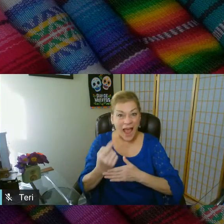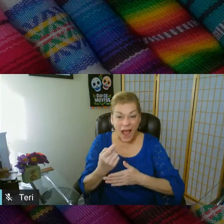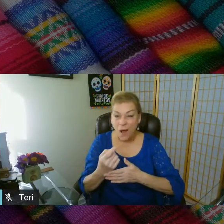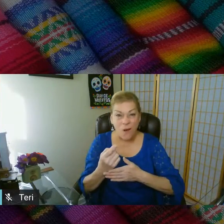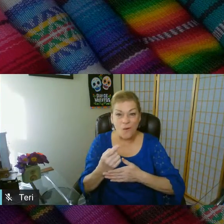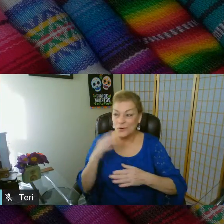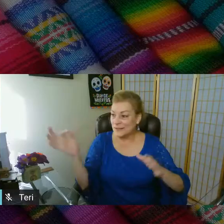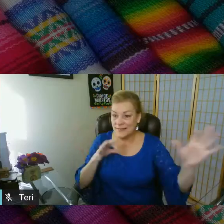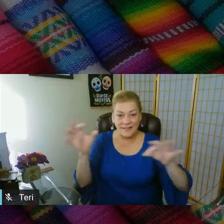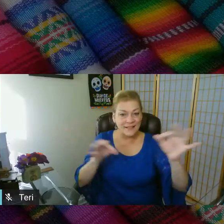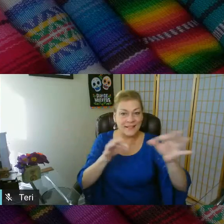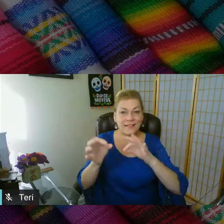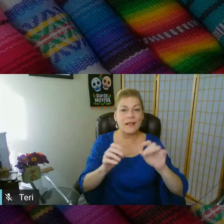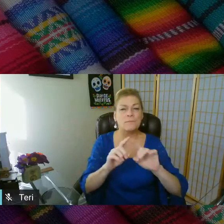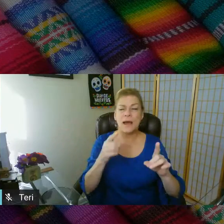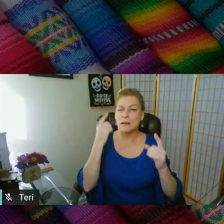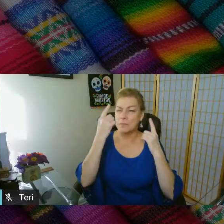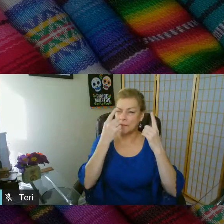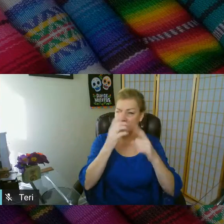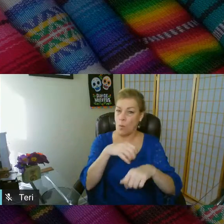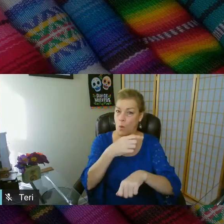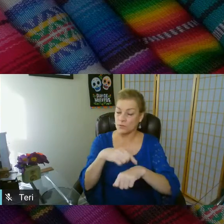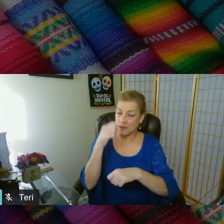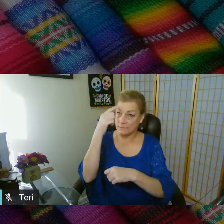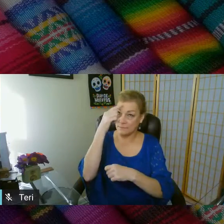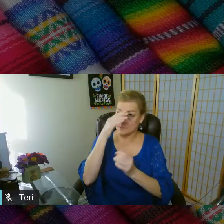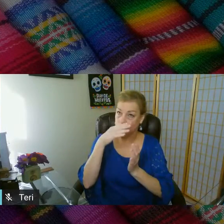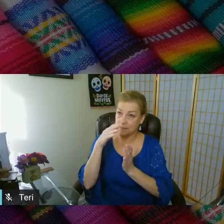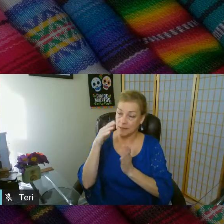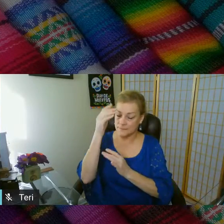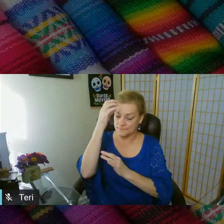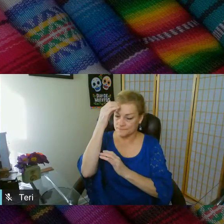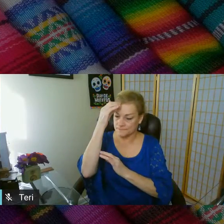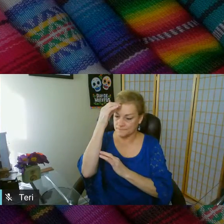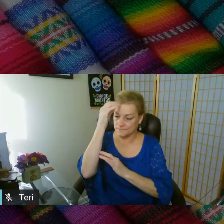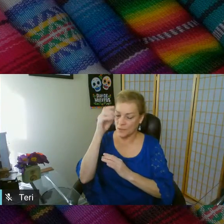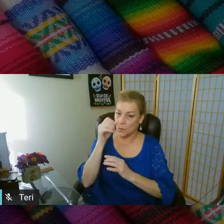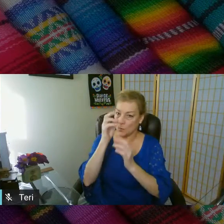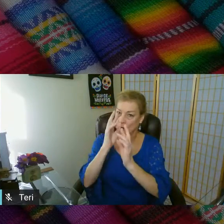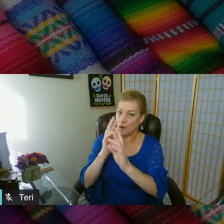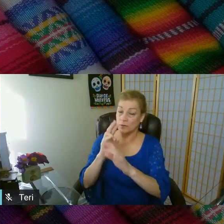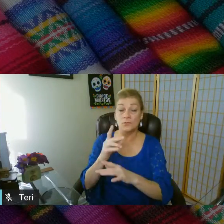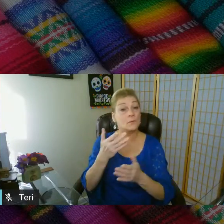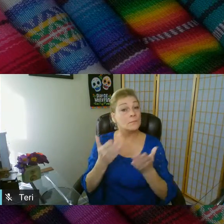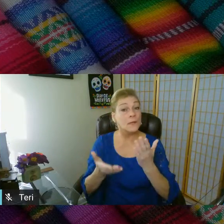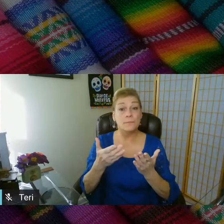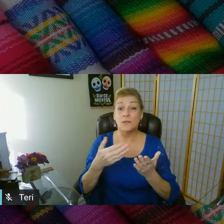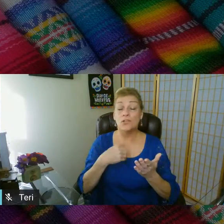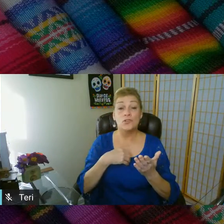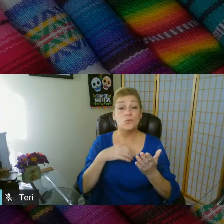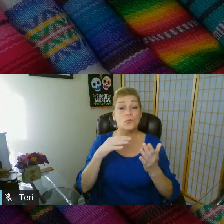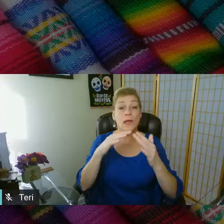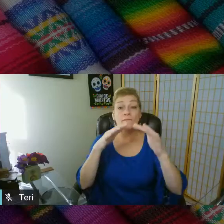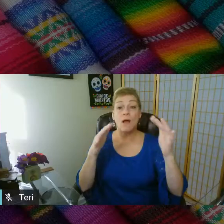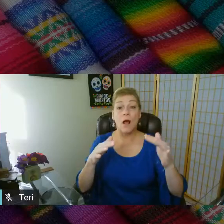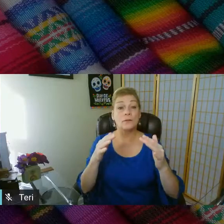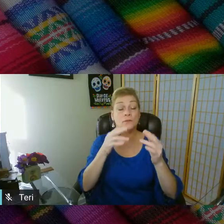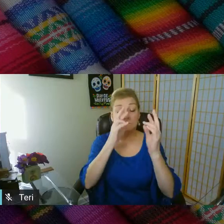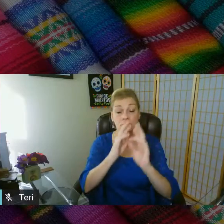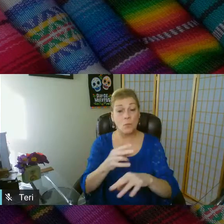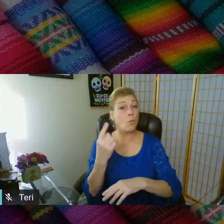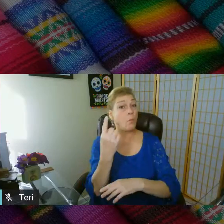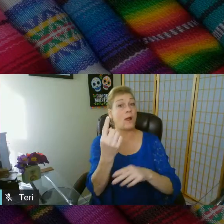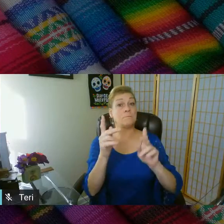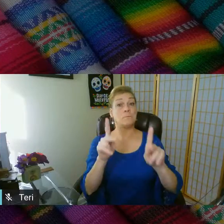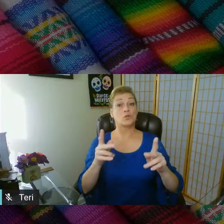a long time and kind of gathering things and an idea of who I would honor. And so you might have an altar that just honors one person, or you might